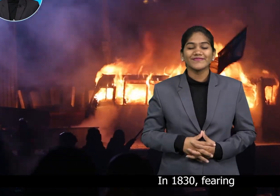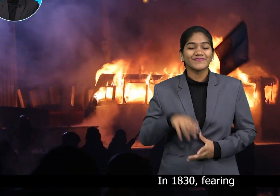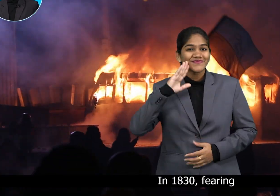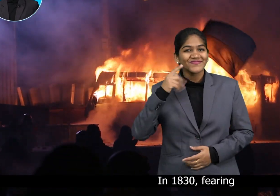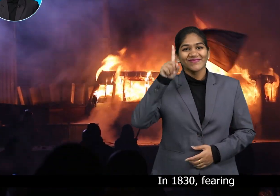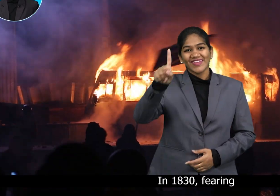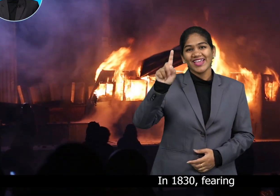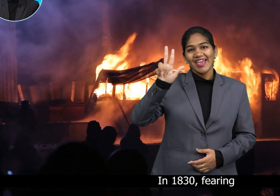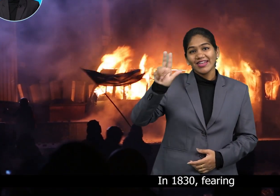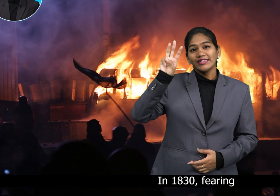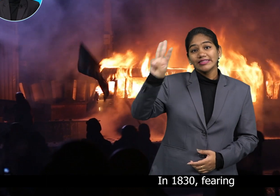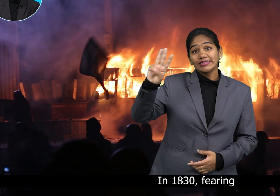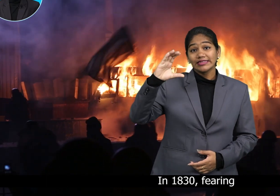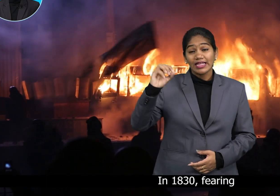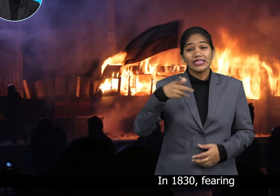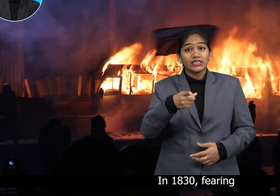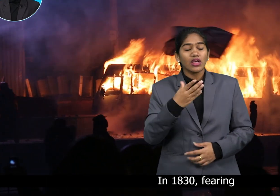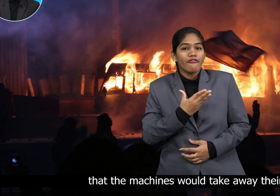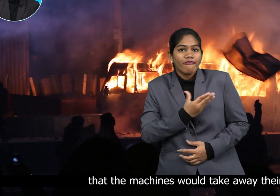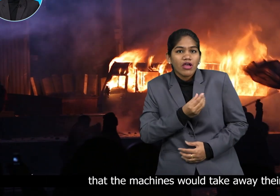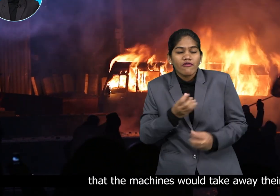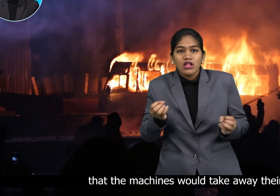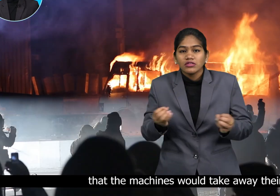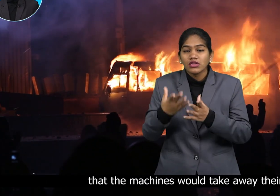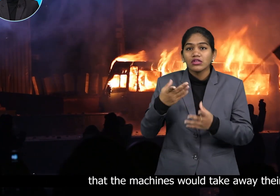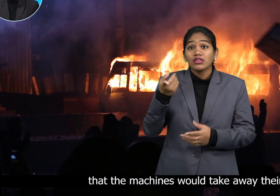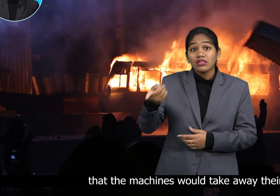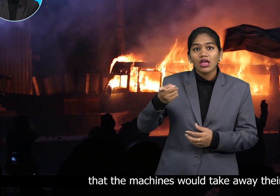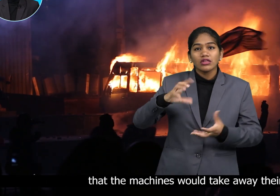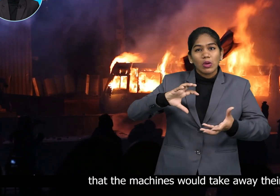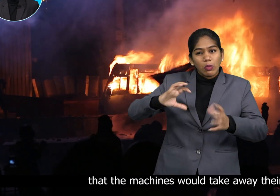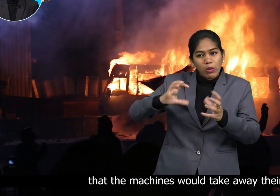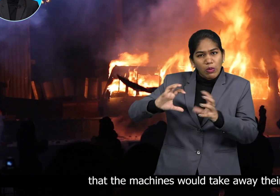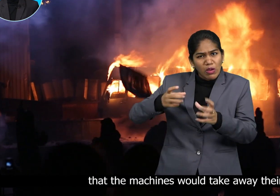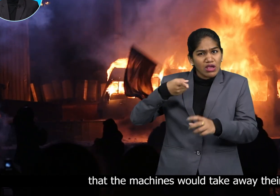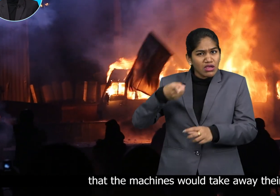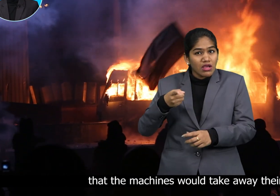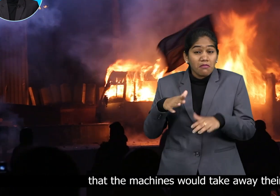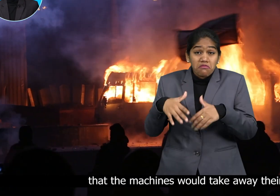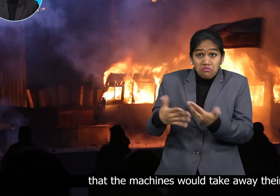In 1830, fearing that the machines would take away their job,